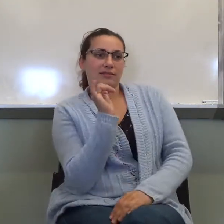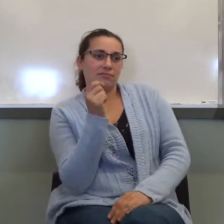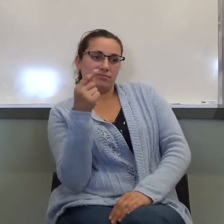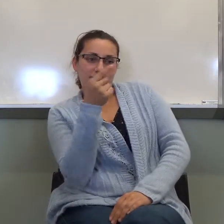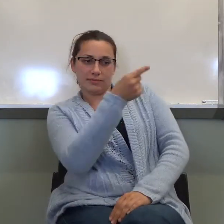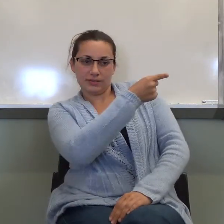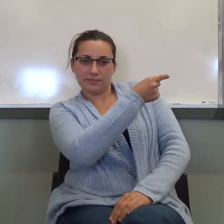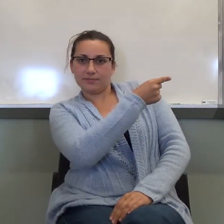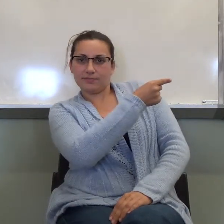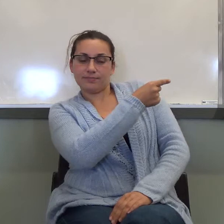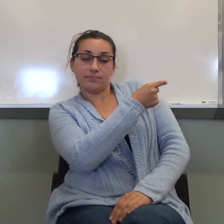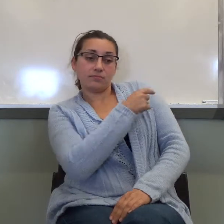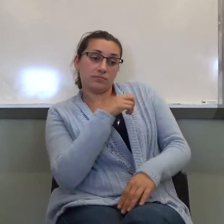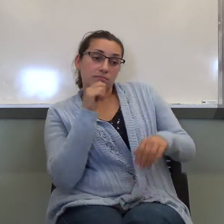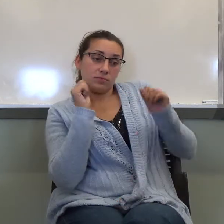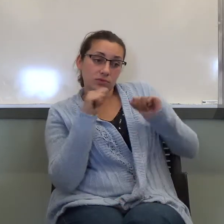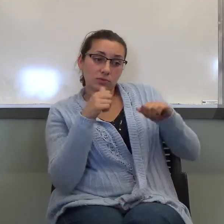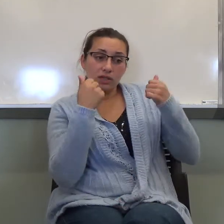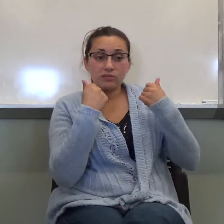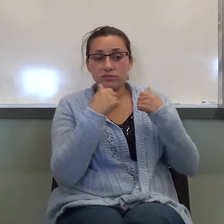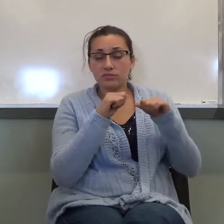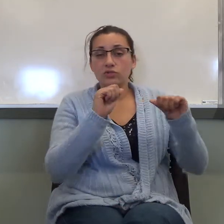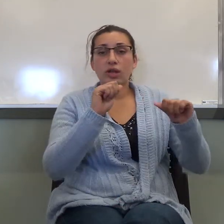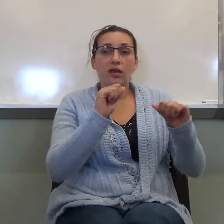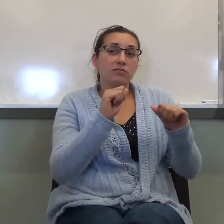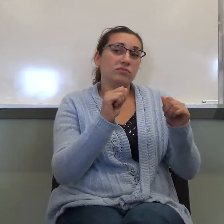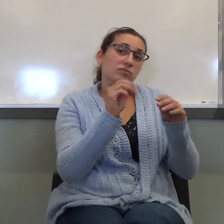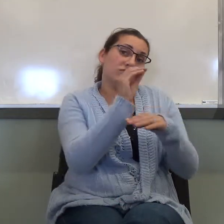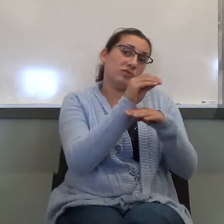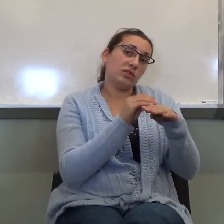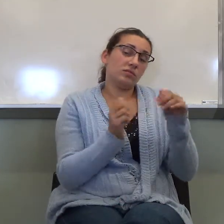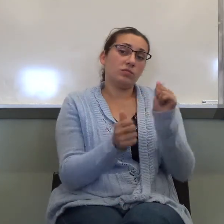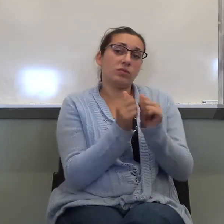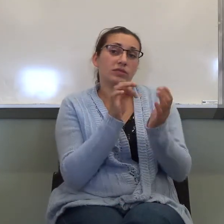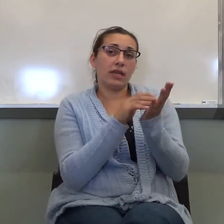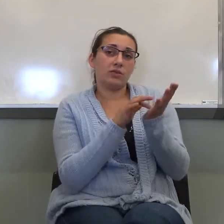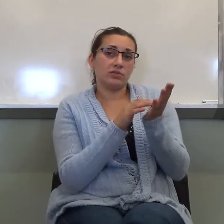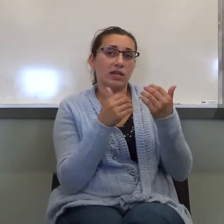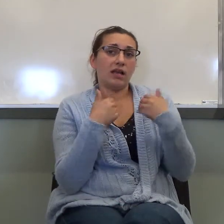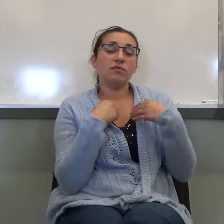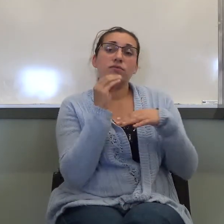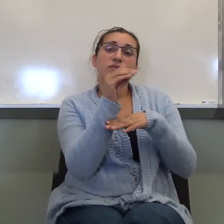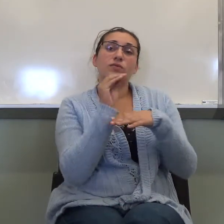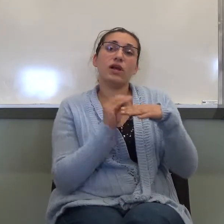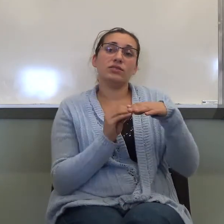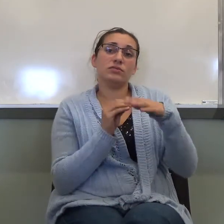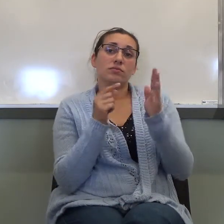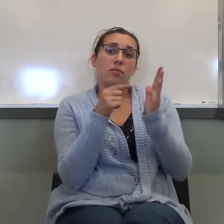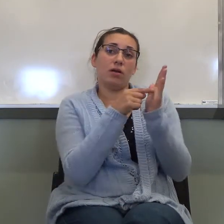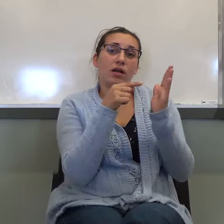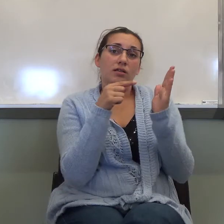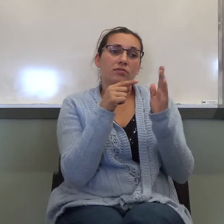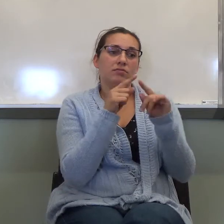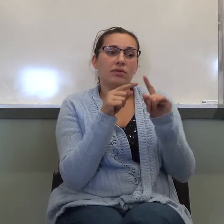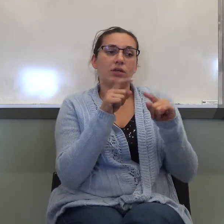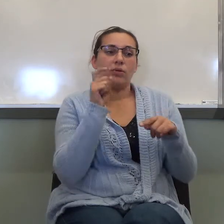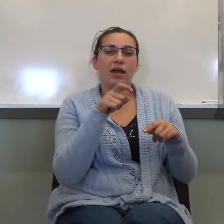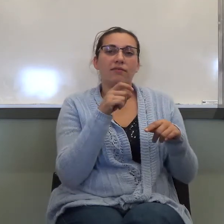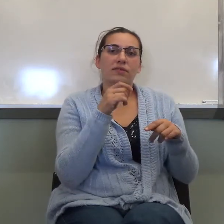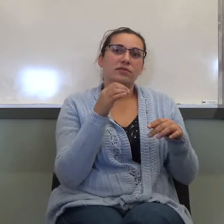You can do fractions on most calculators. They do have a fraction button. But you have to combine that, of course, with your